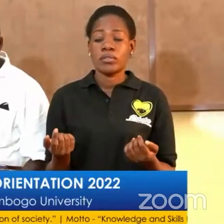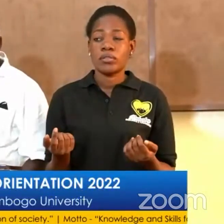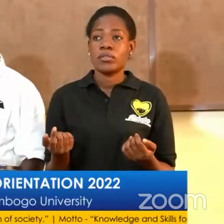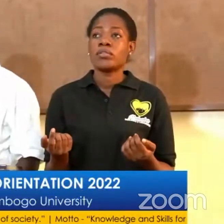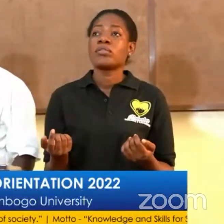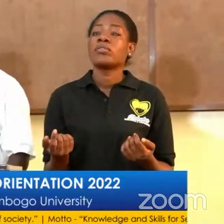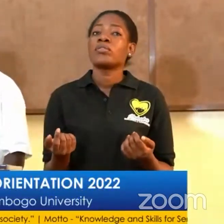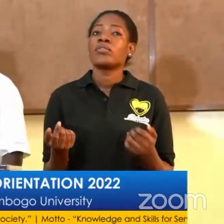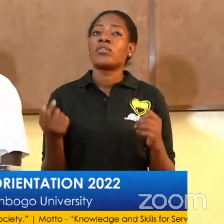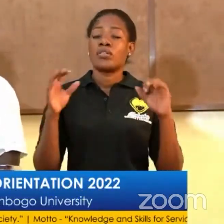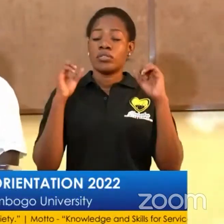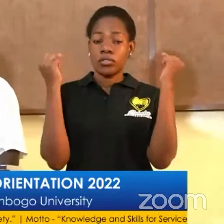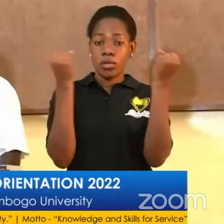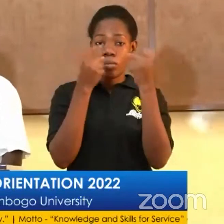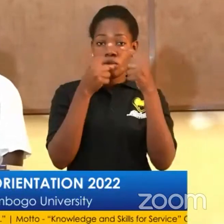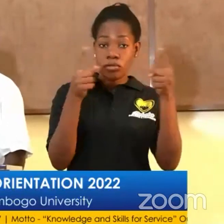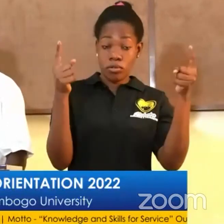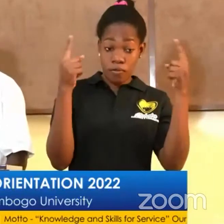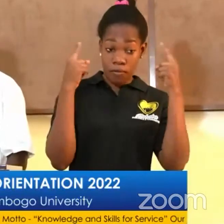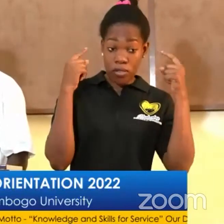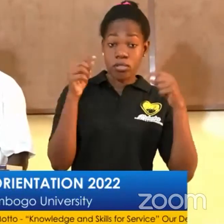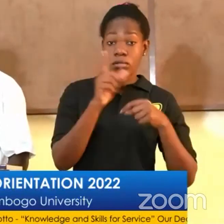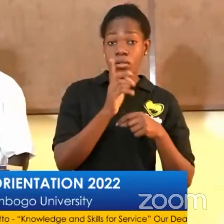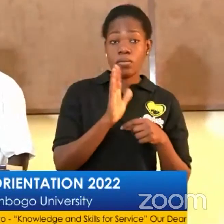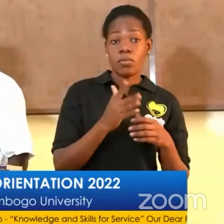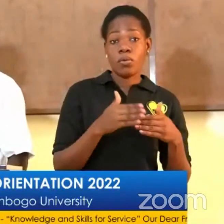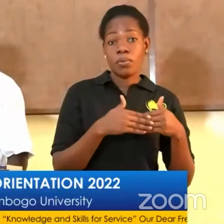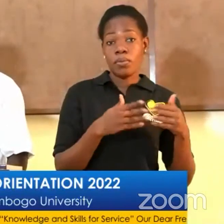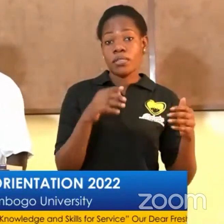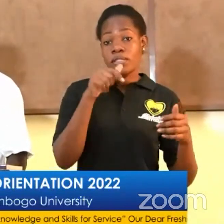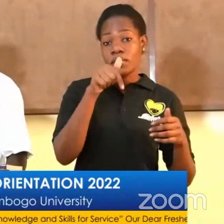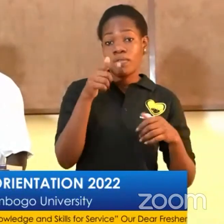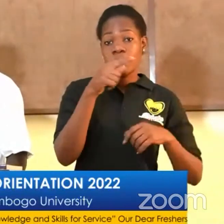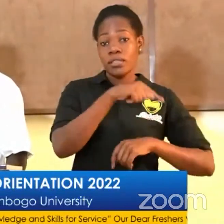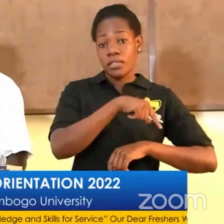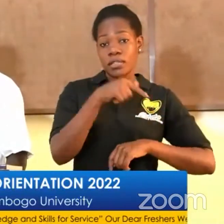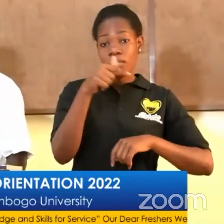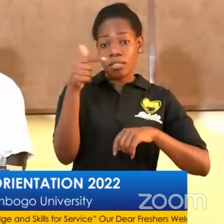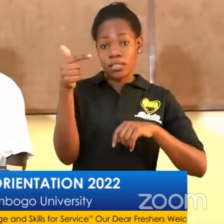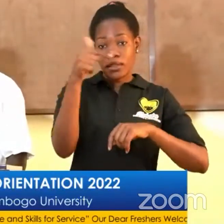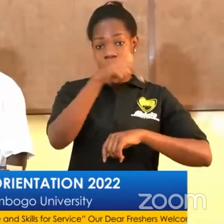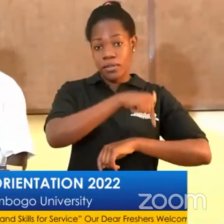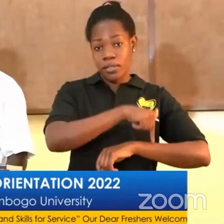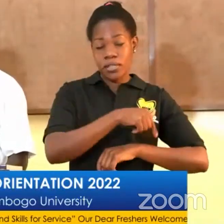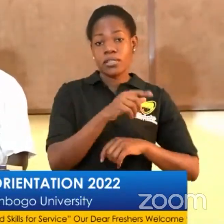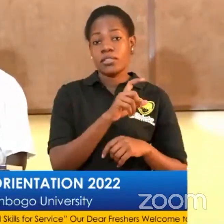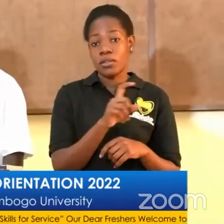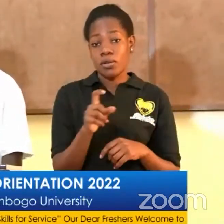Kyambogo University Library is open 7 days a week as follows.